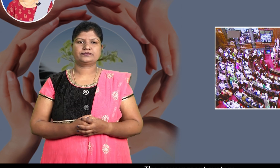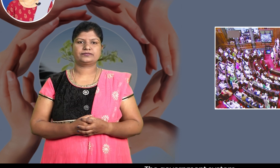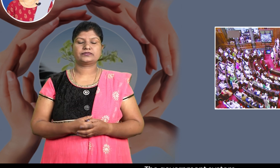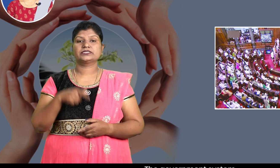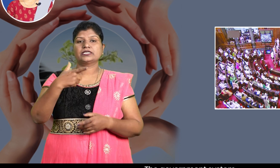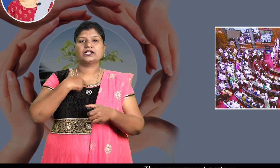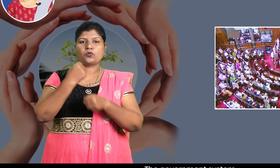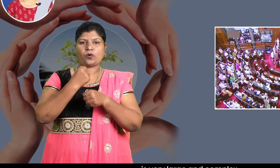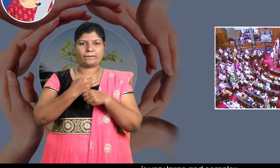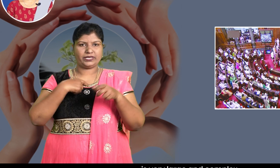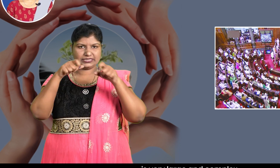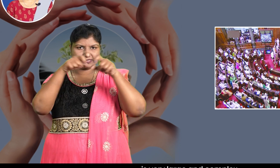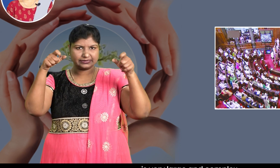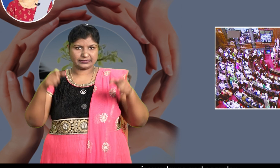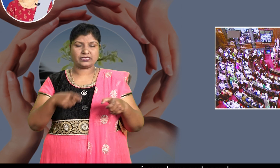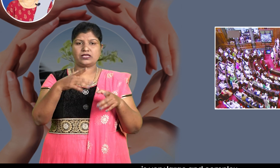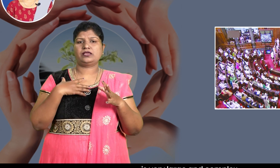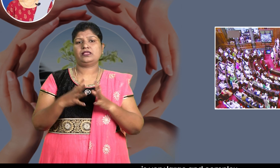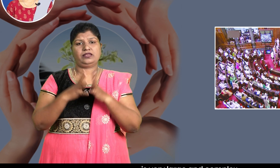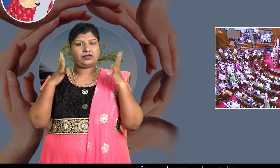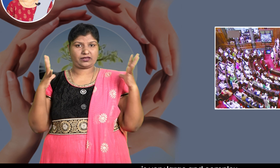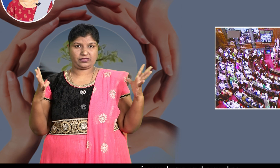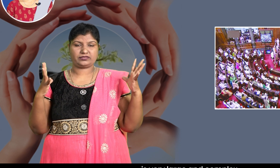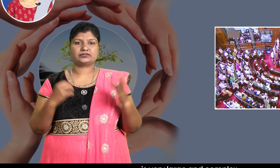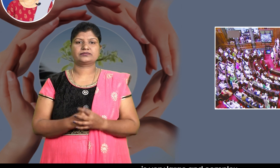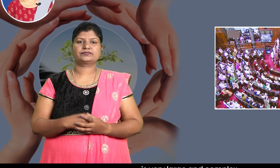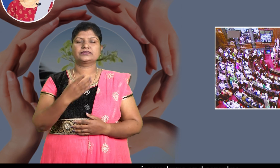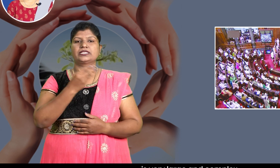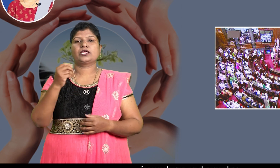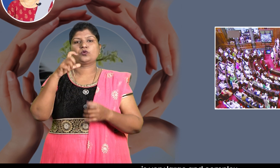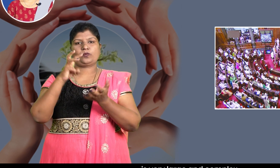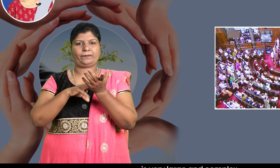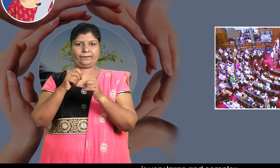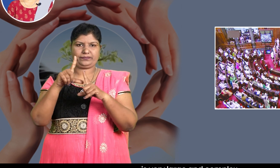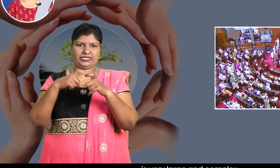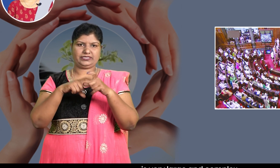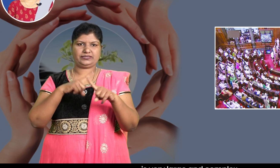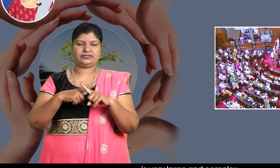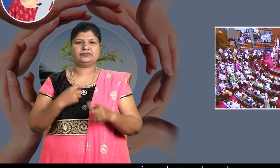The government system is very large and complex.